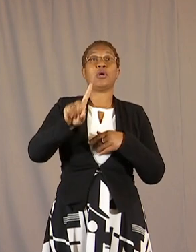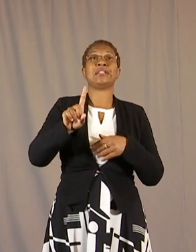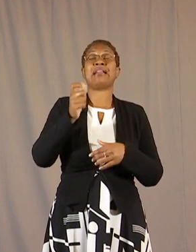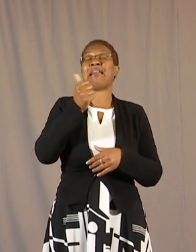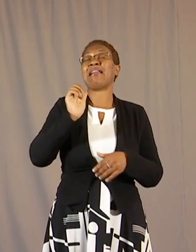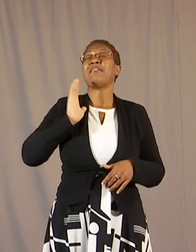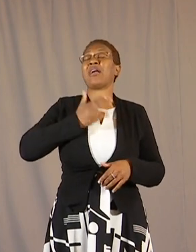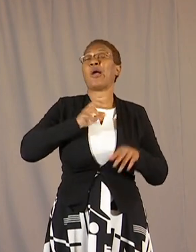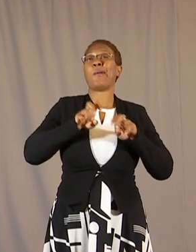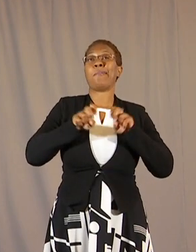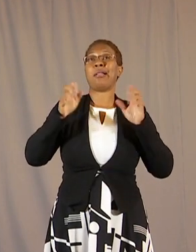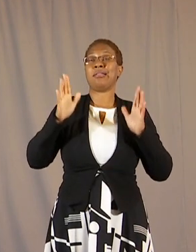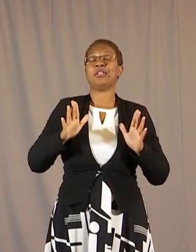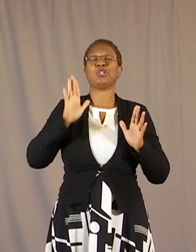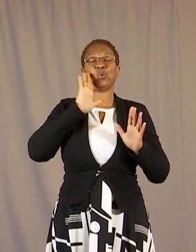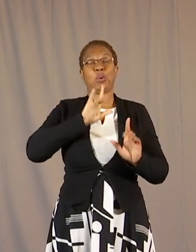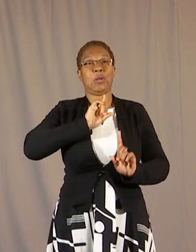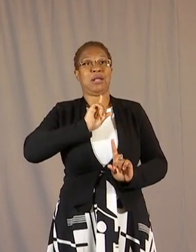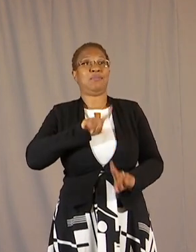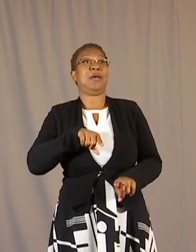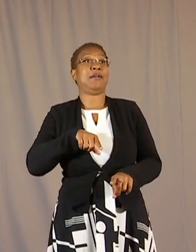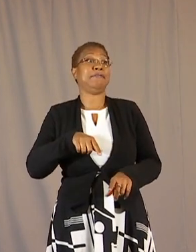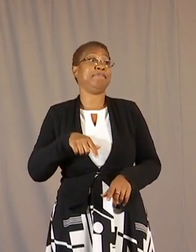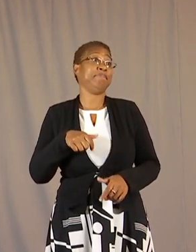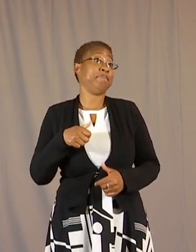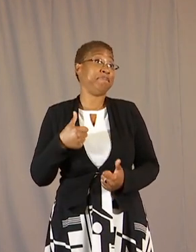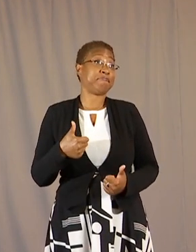our panelists can take it.